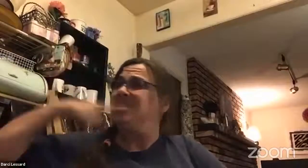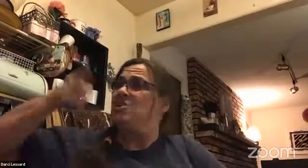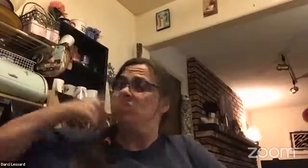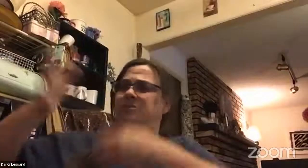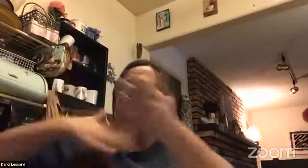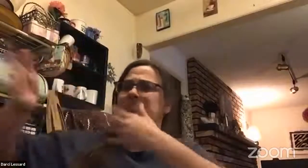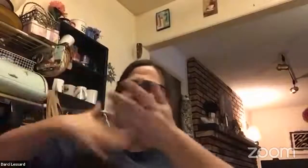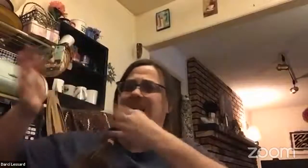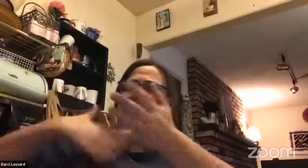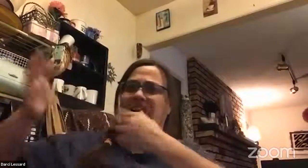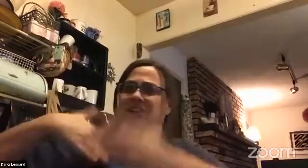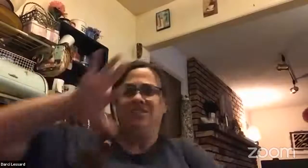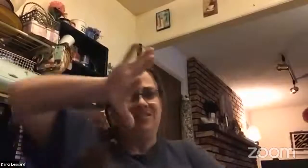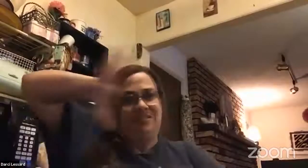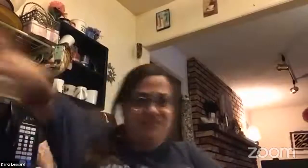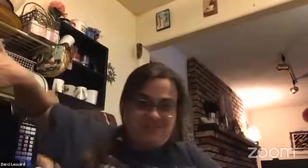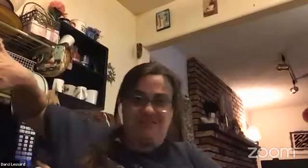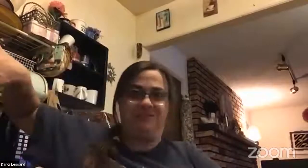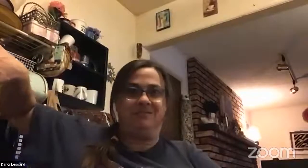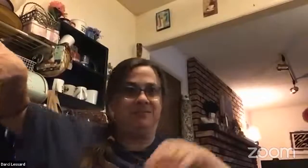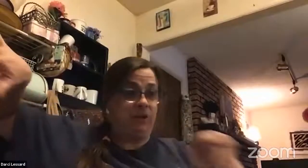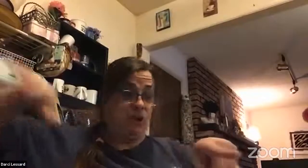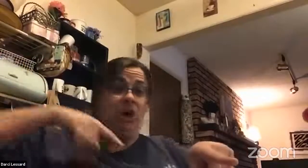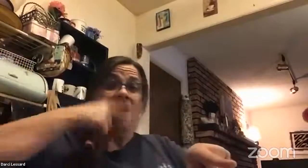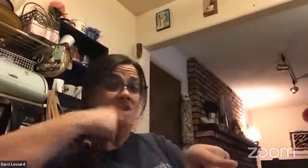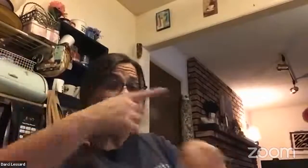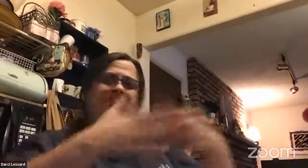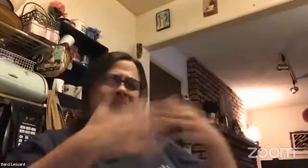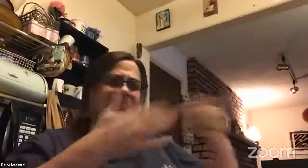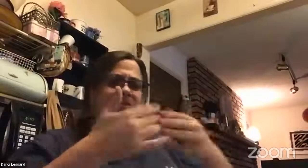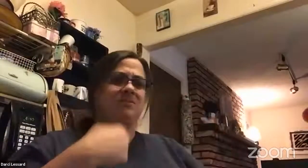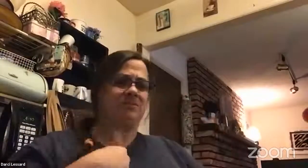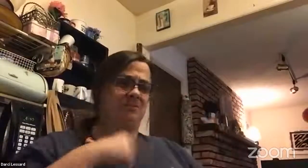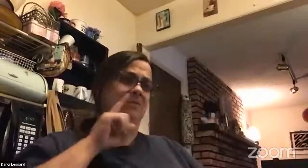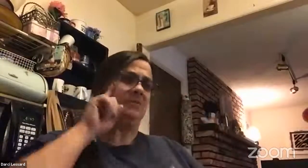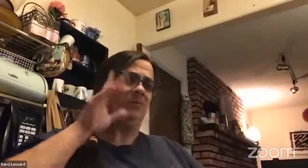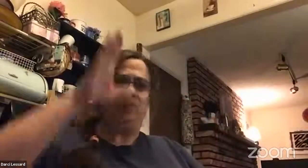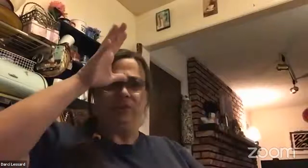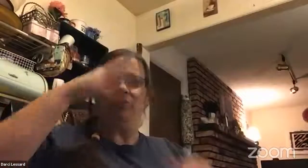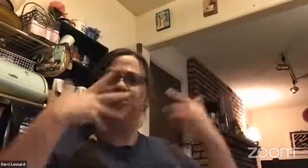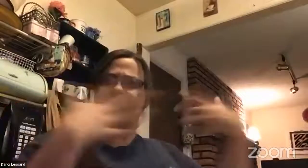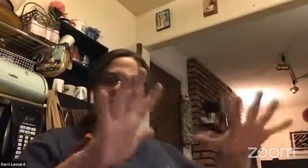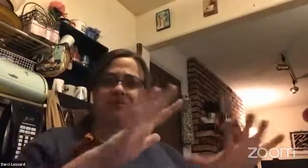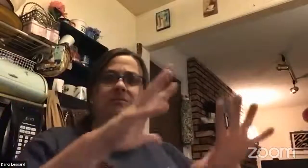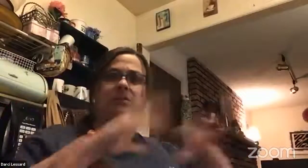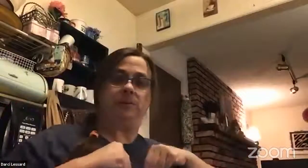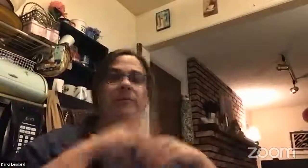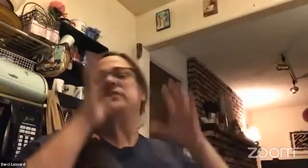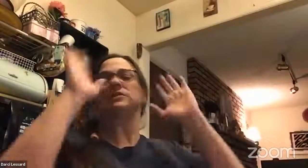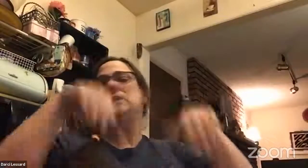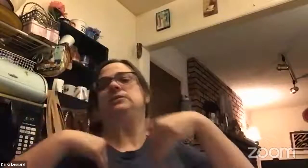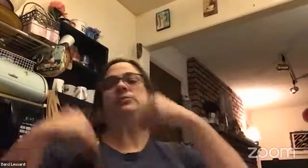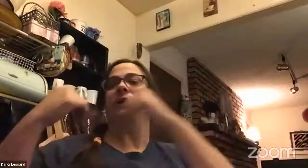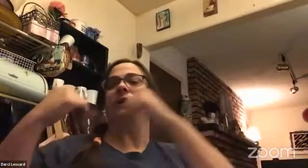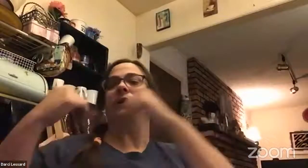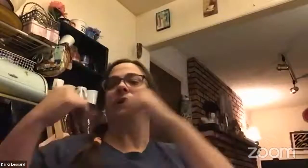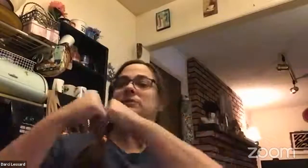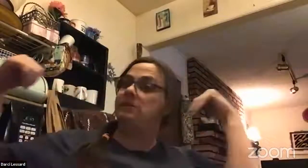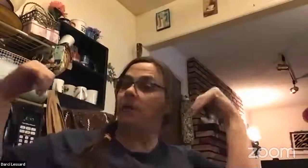hearing, and my parents just had the wrong attitude. So I had to separate that from her and her mindset. She had this fixed mindset that deaf